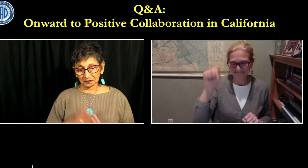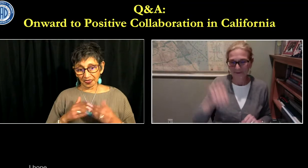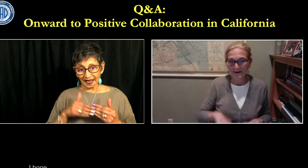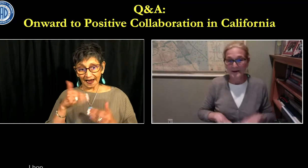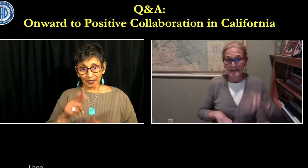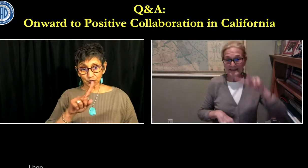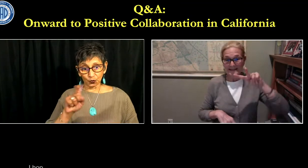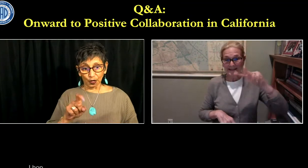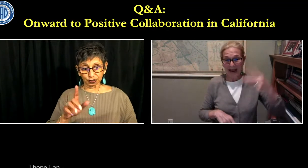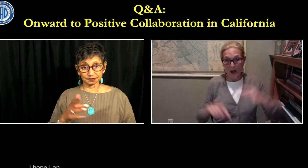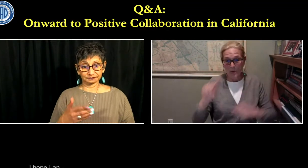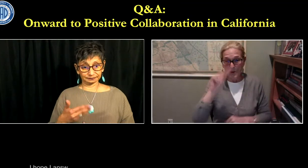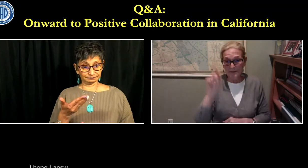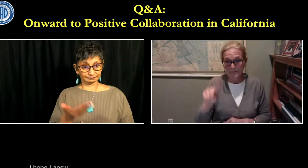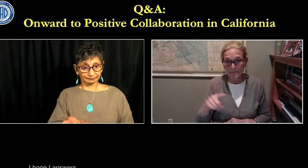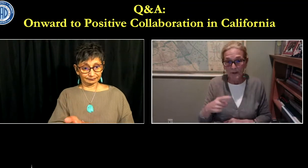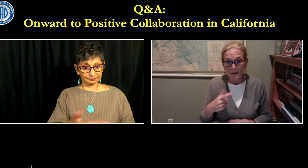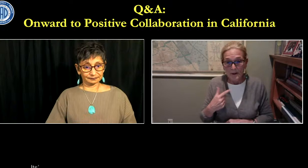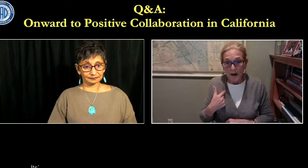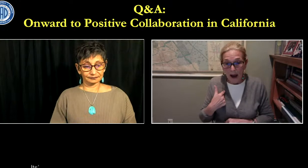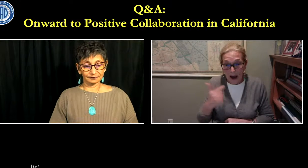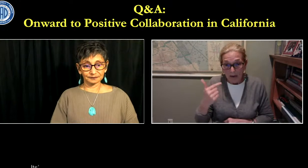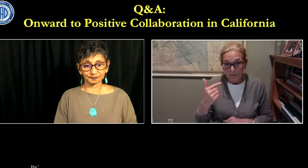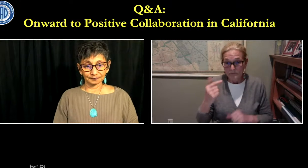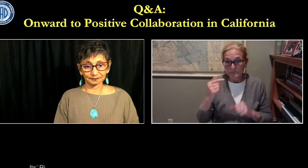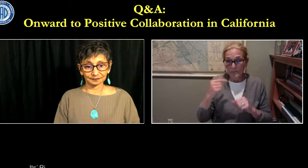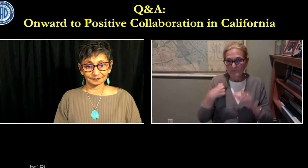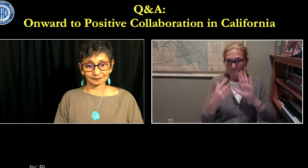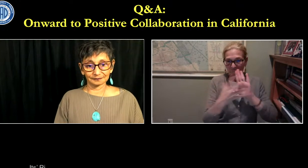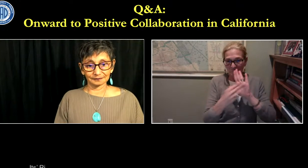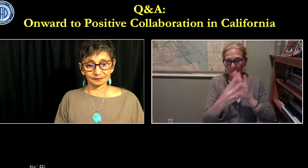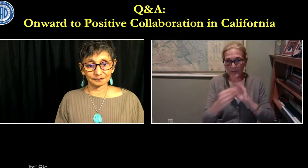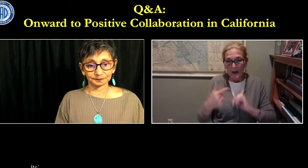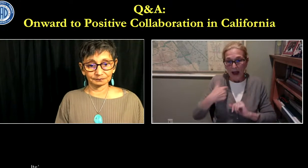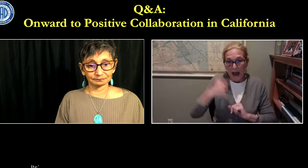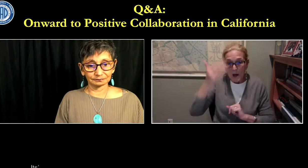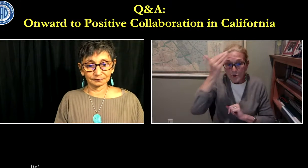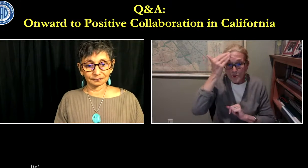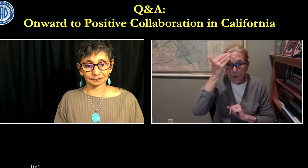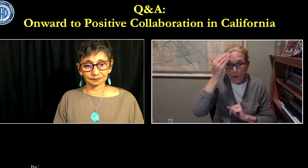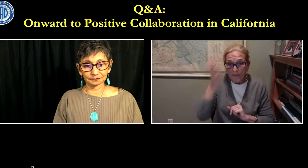Yeah, no, I do think that's a good question. Yeah. Okay, next question.